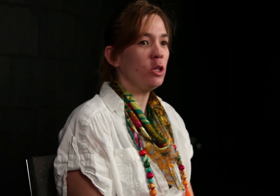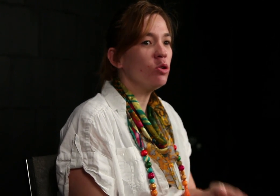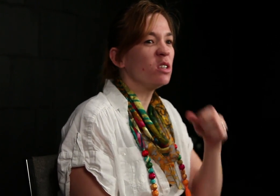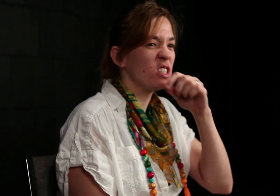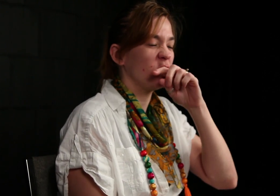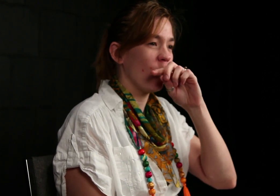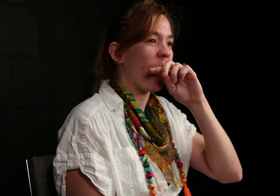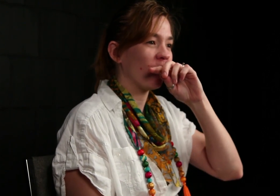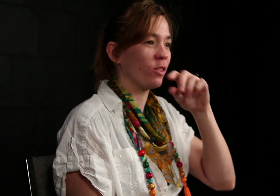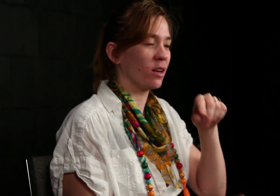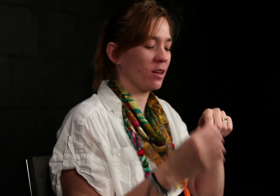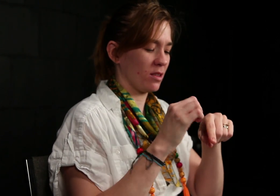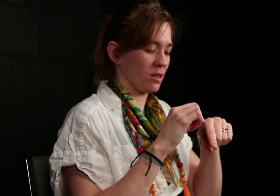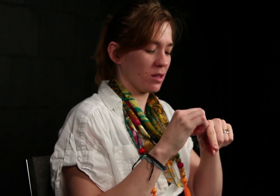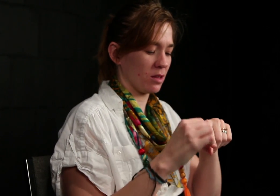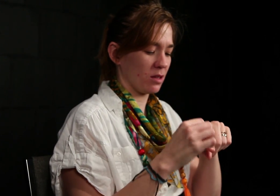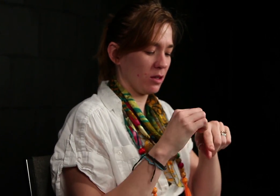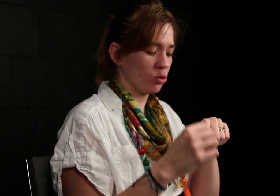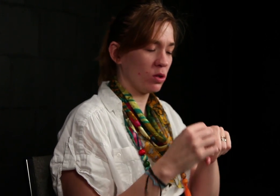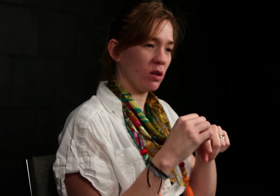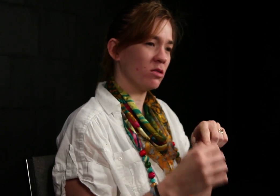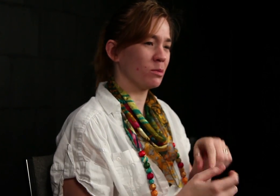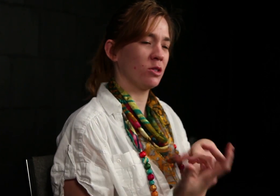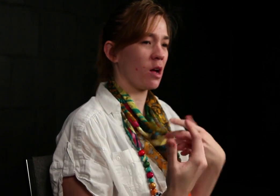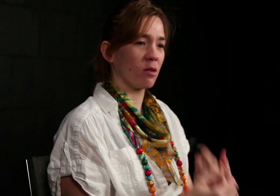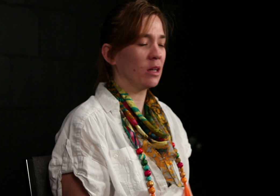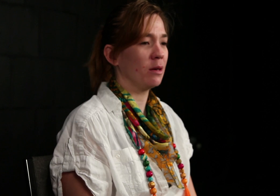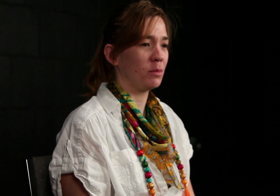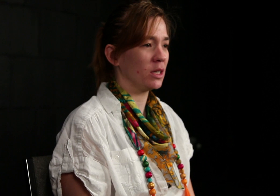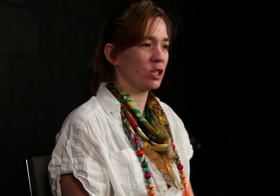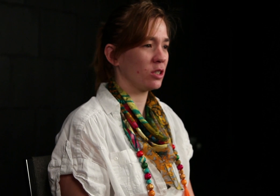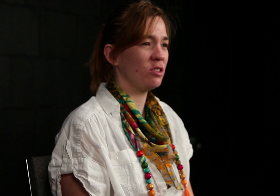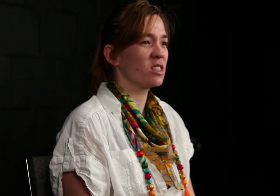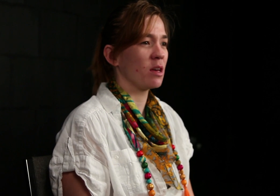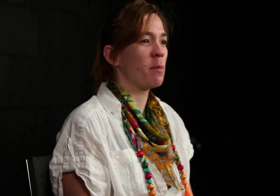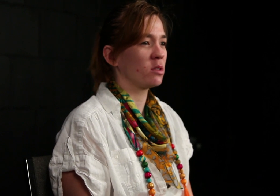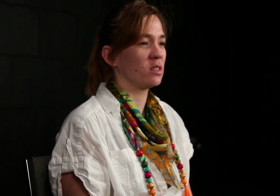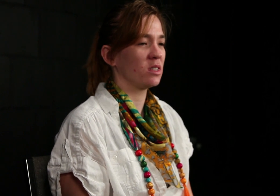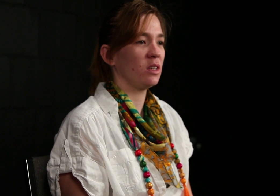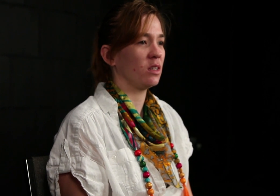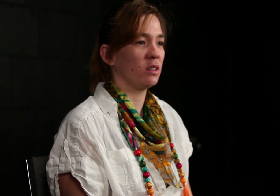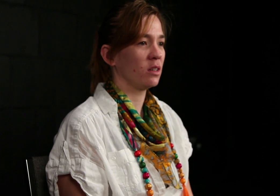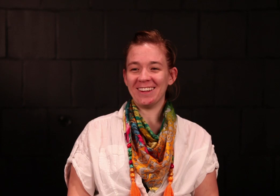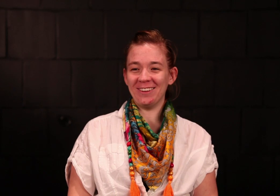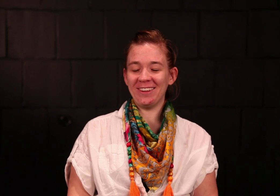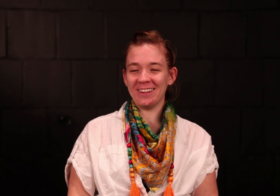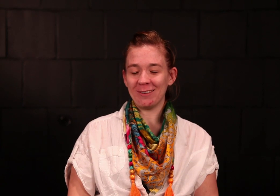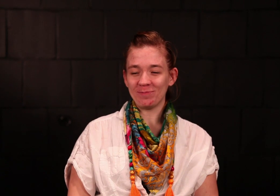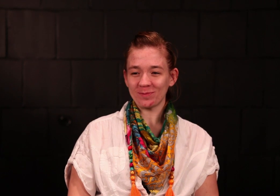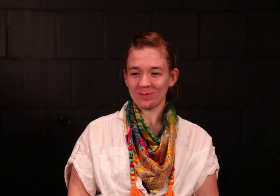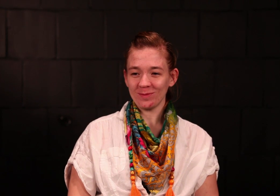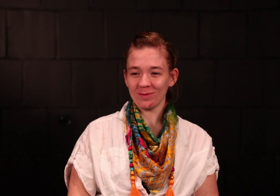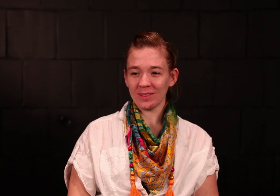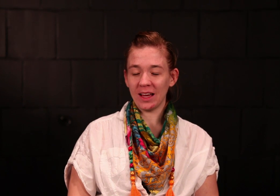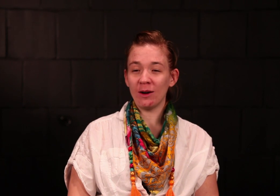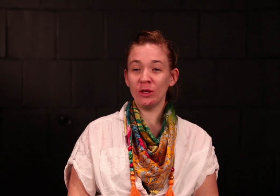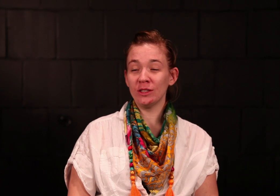can chew off the little toes, but you're not going to get much. You just get mostly skin. We used